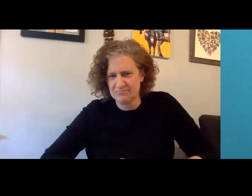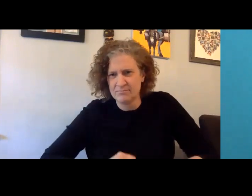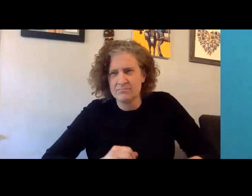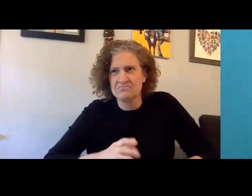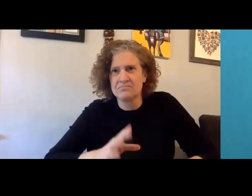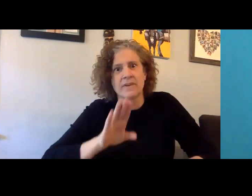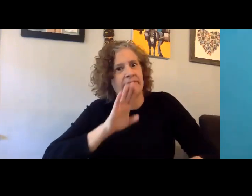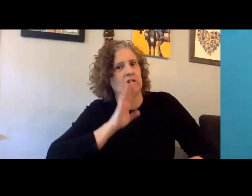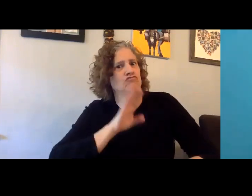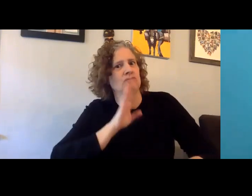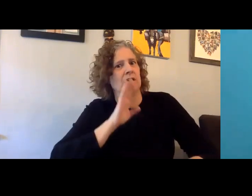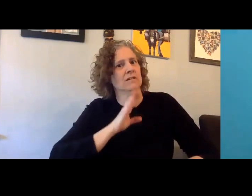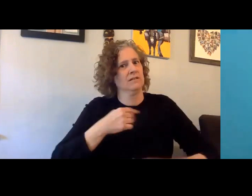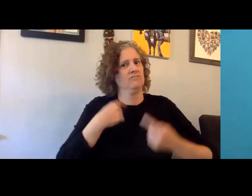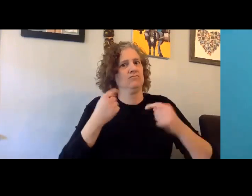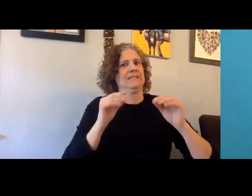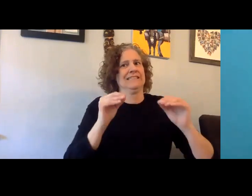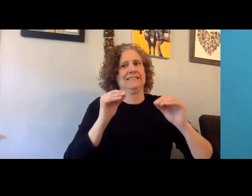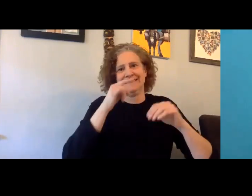mad.